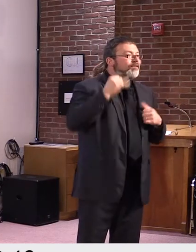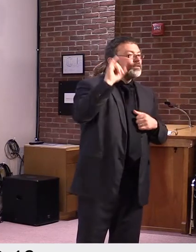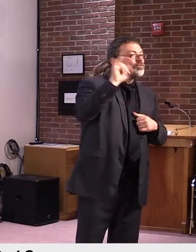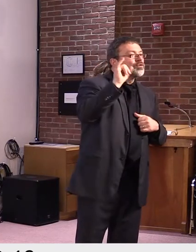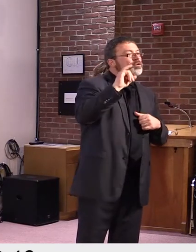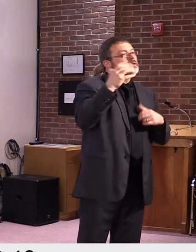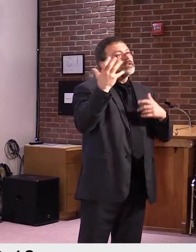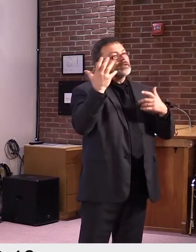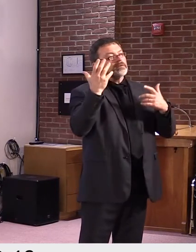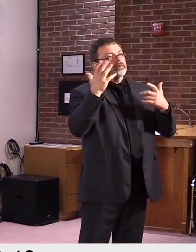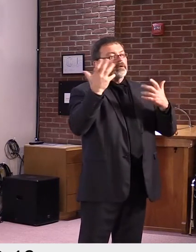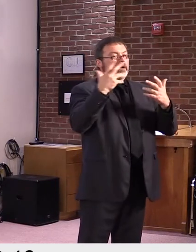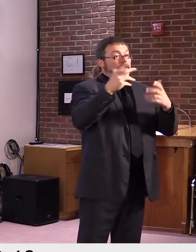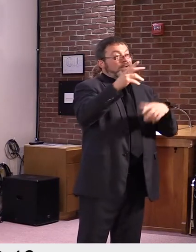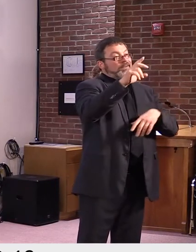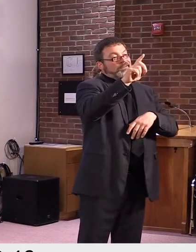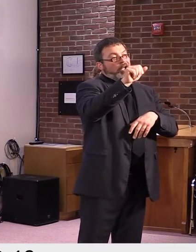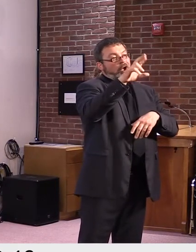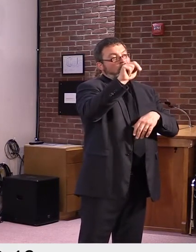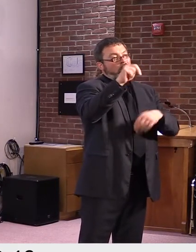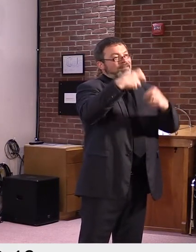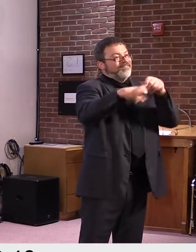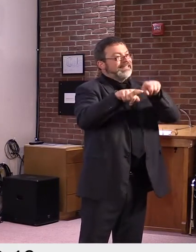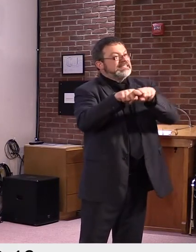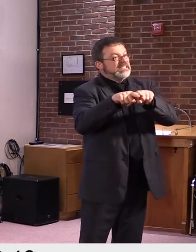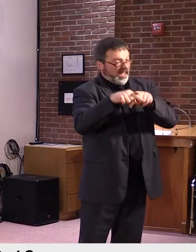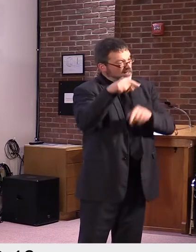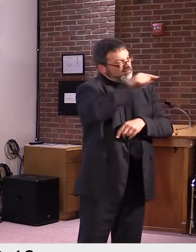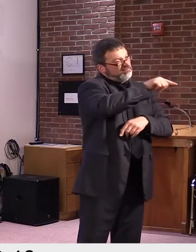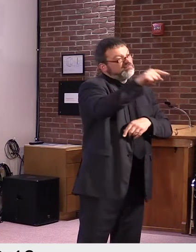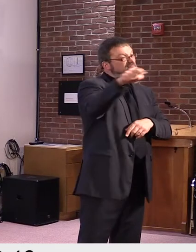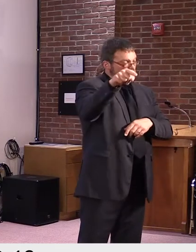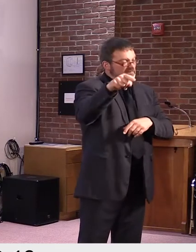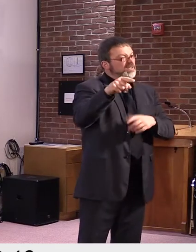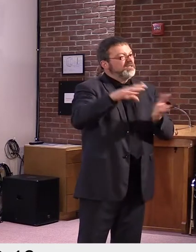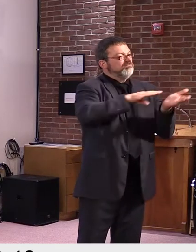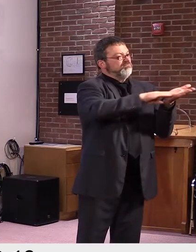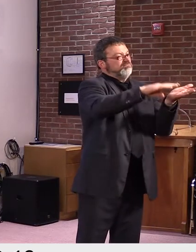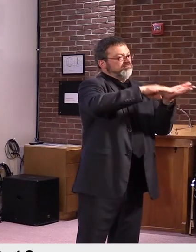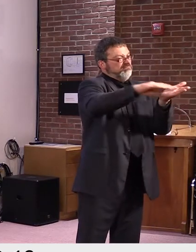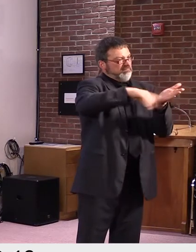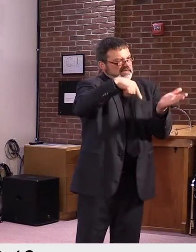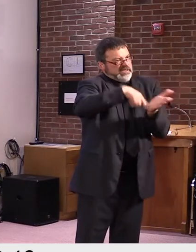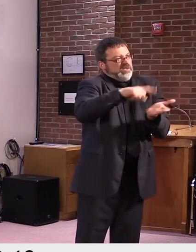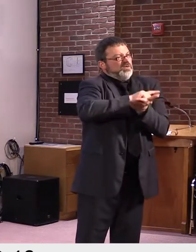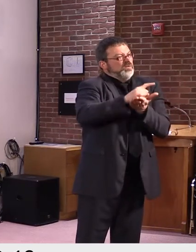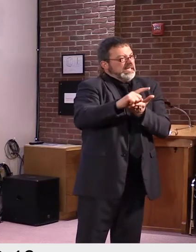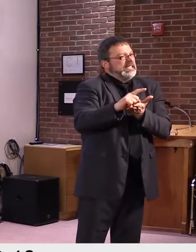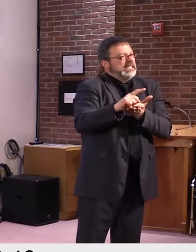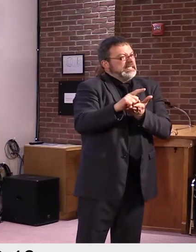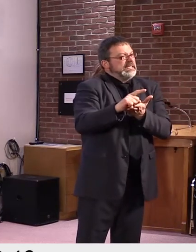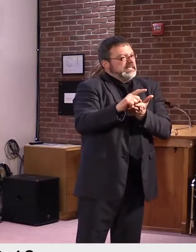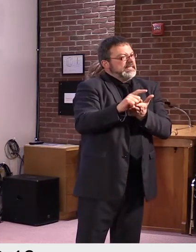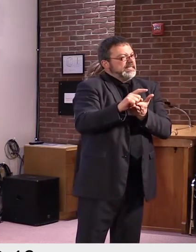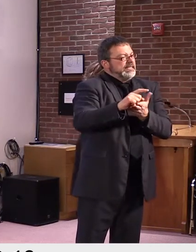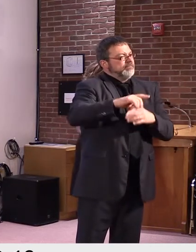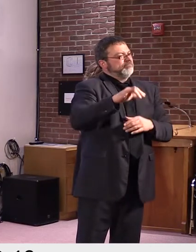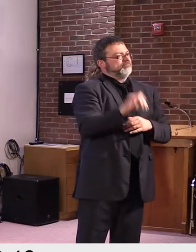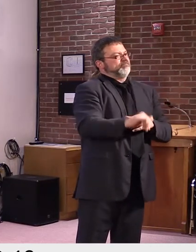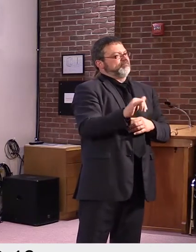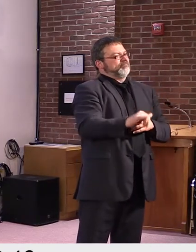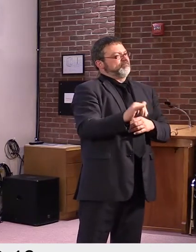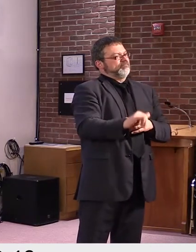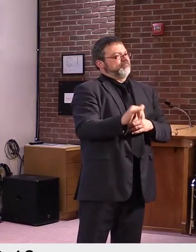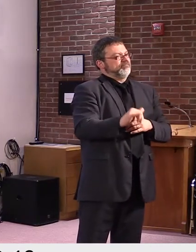of maybe a second wave, if you will, of businesses kind of affected, or if there's sort of an economic